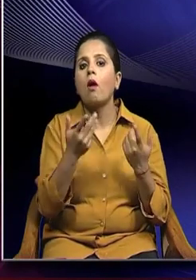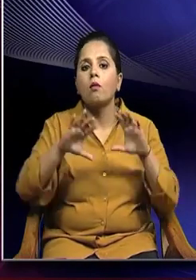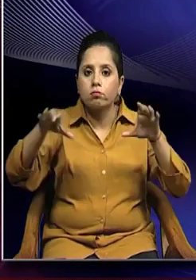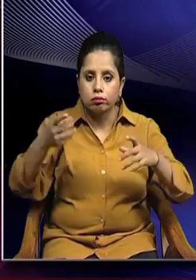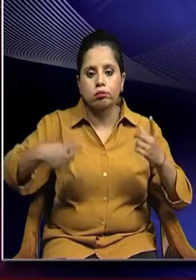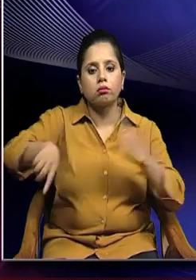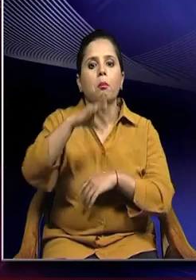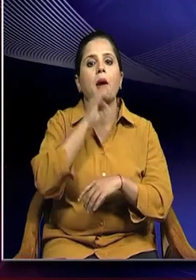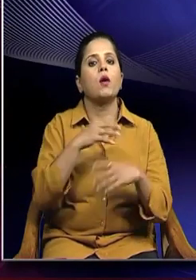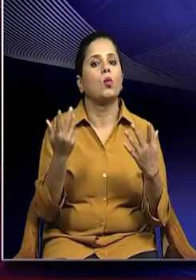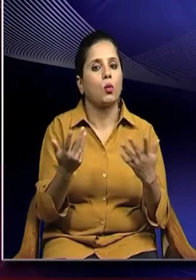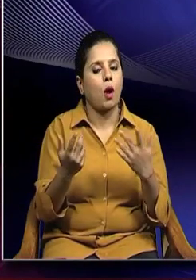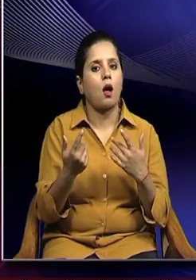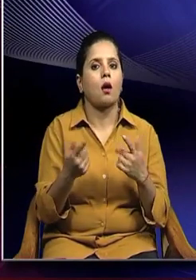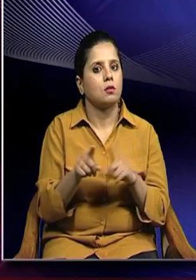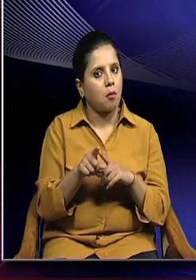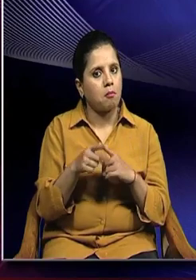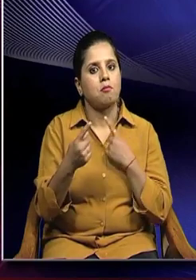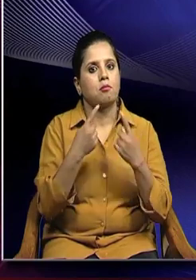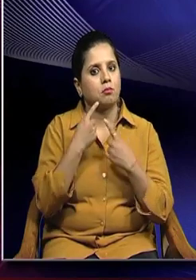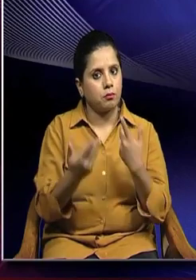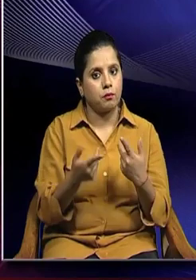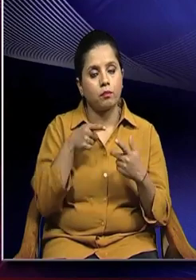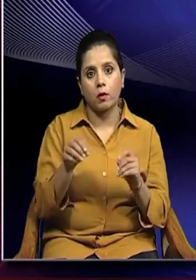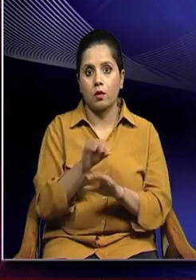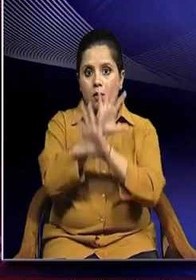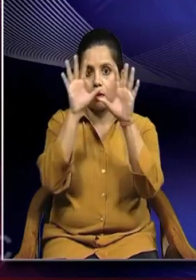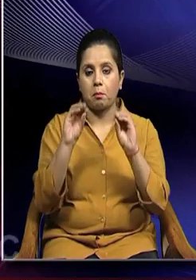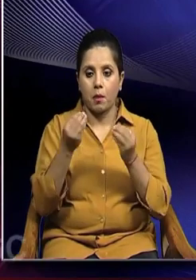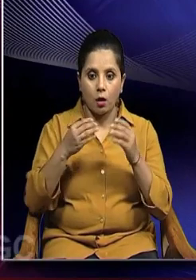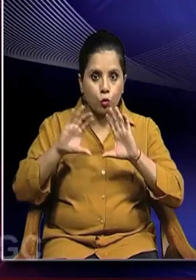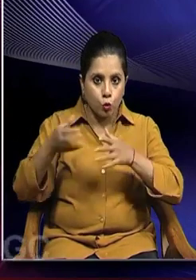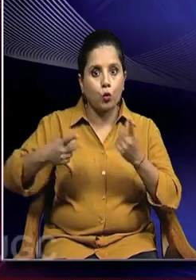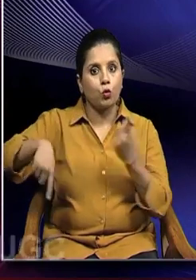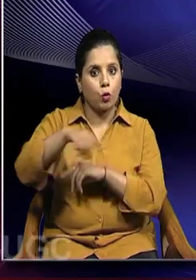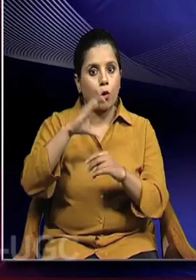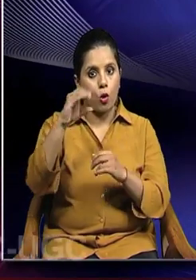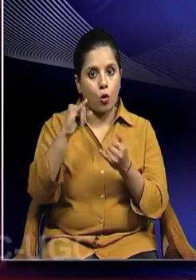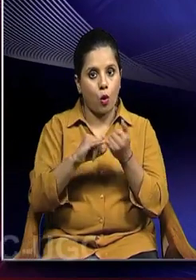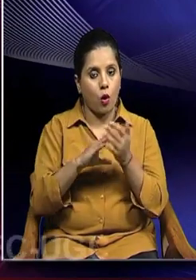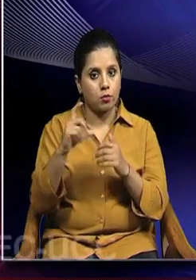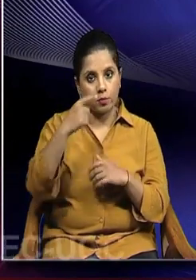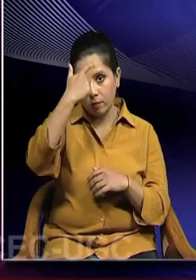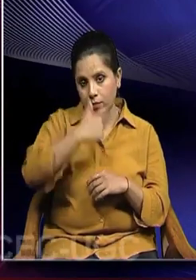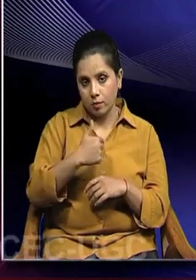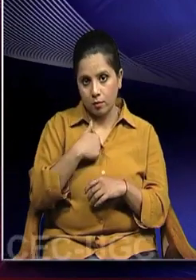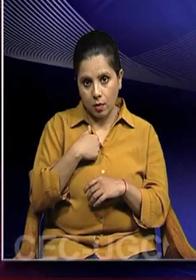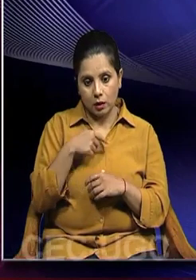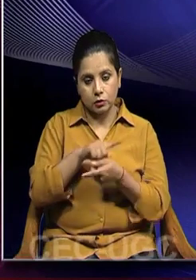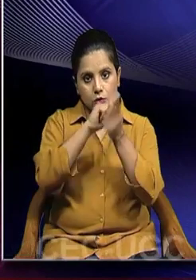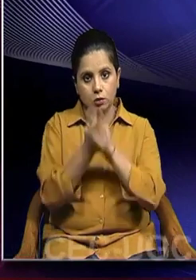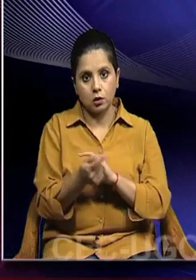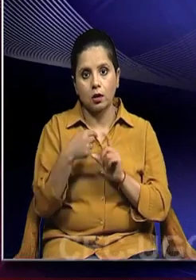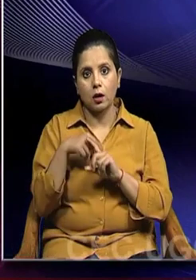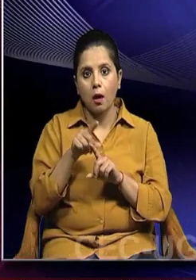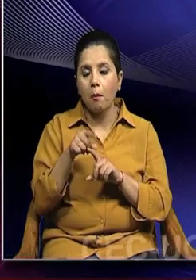interest, or you can say enlightened collective interest. So in cosmic state, an individual becomes